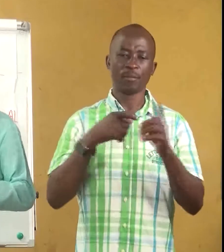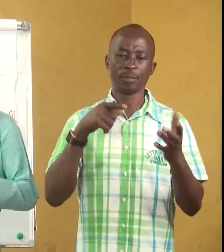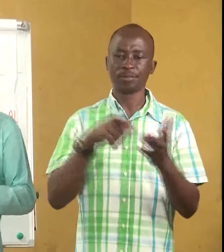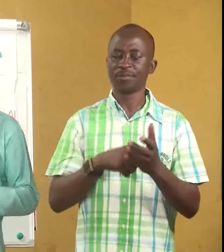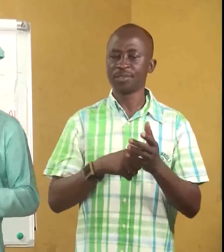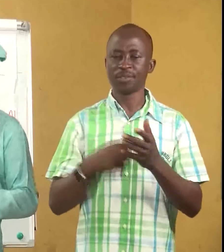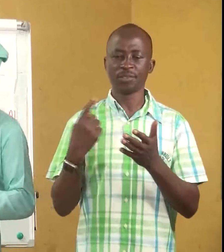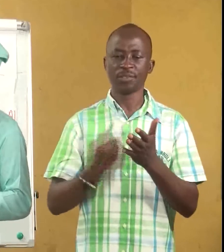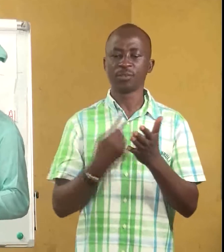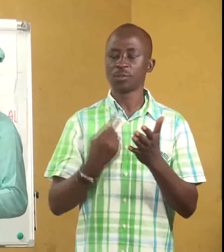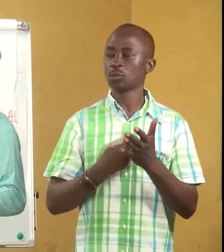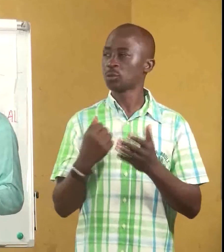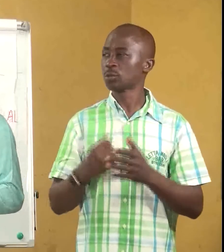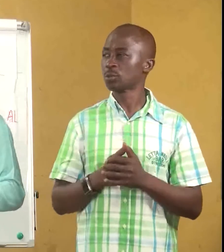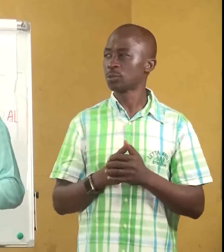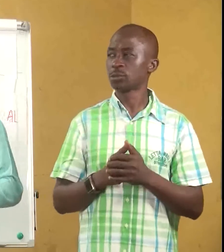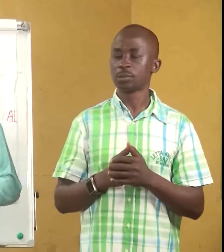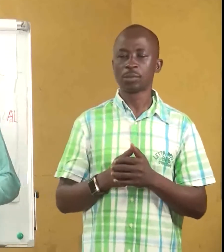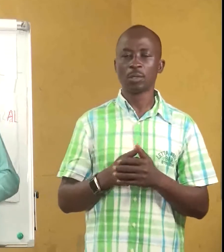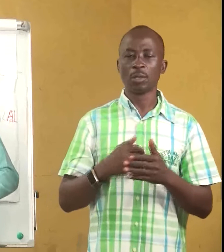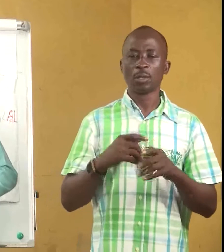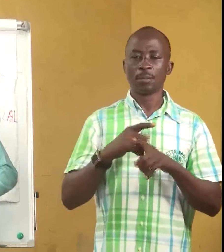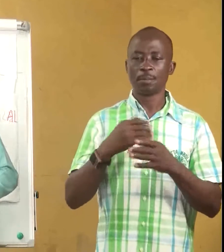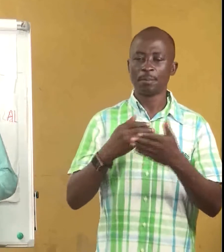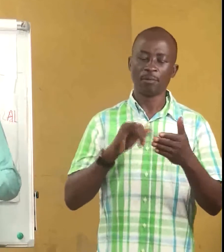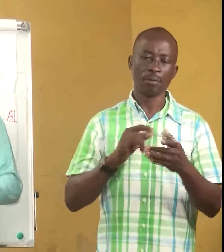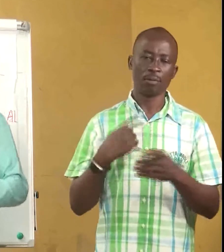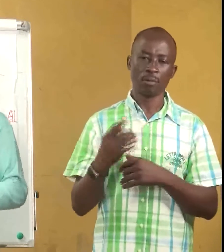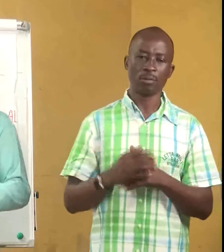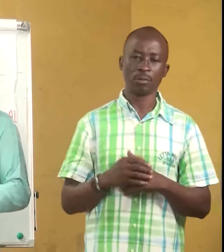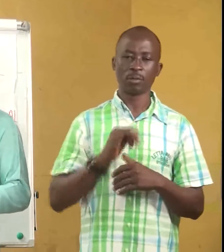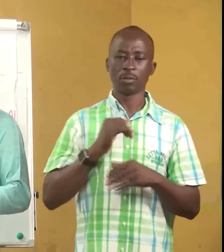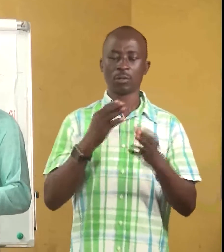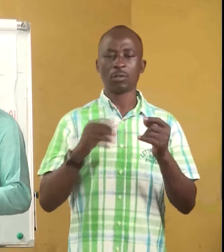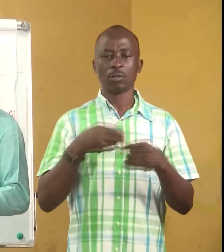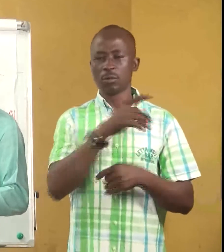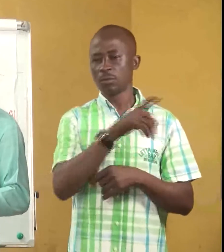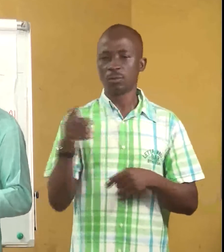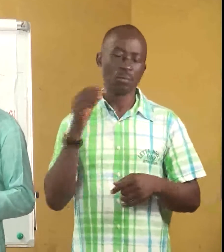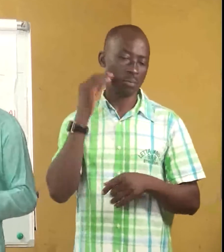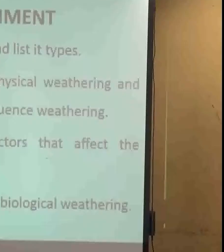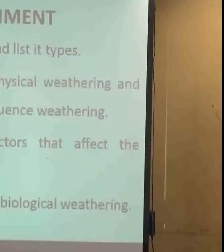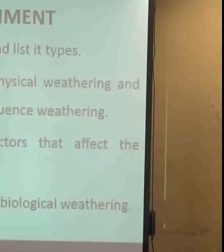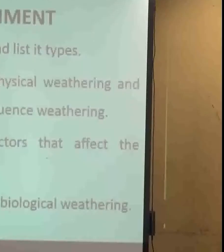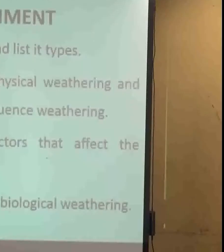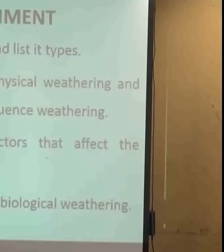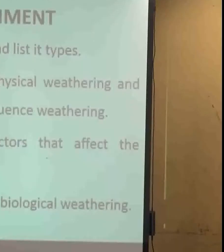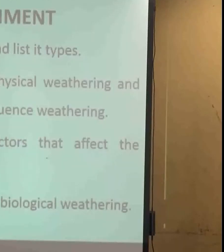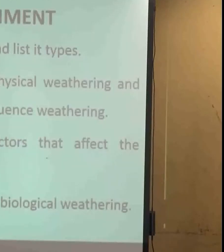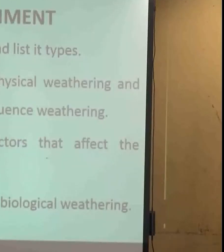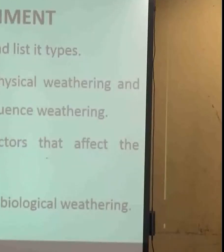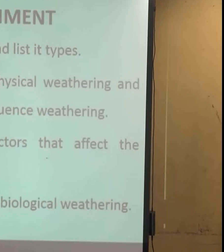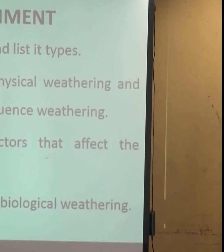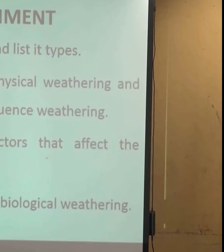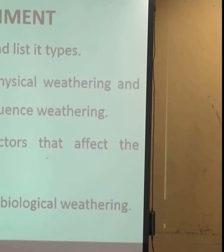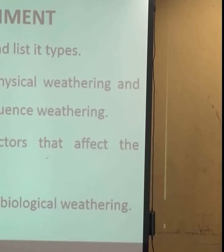this discussion. But before I go, I want to leave you with an assignment.